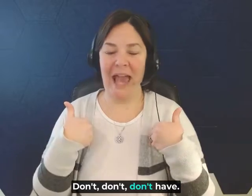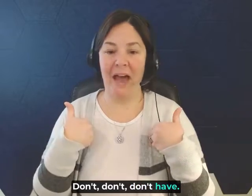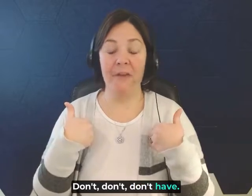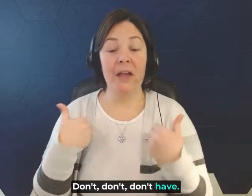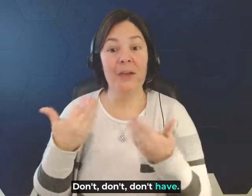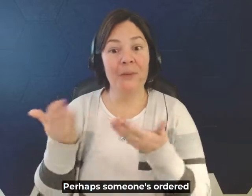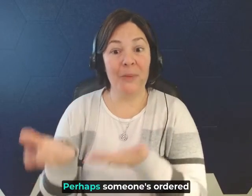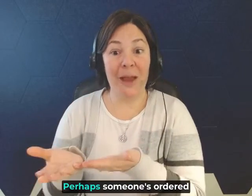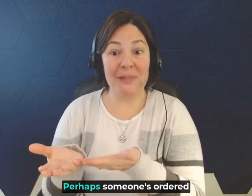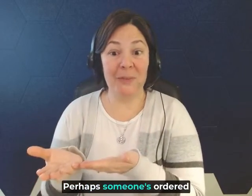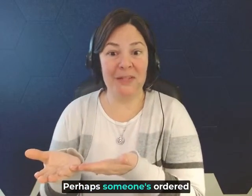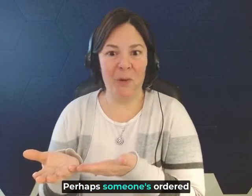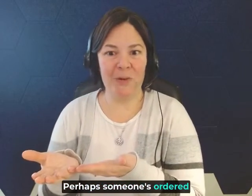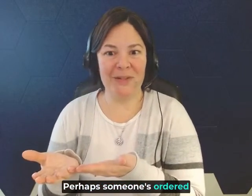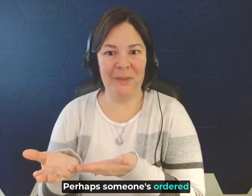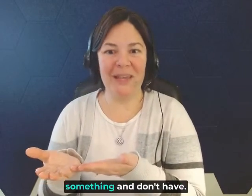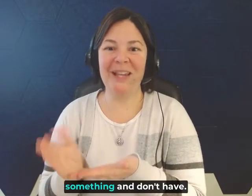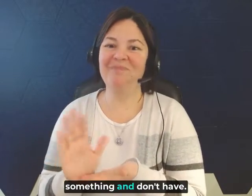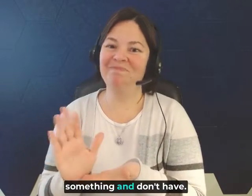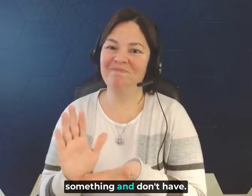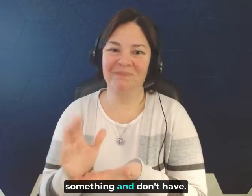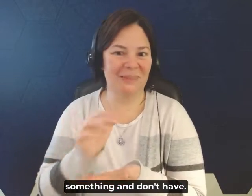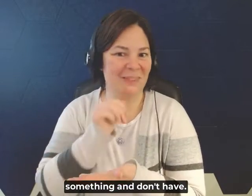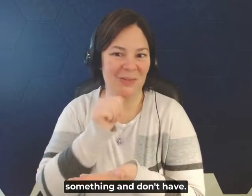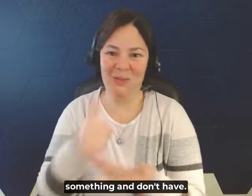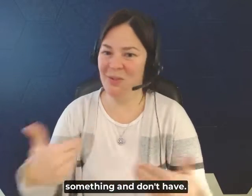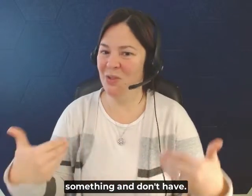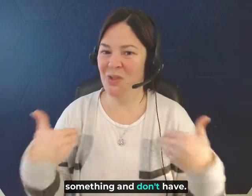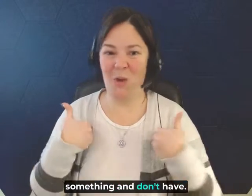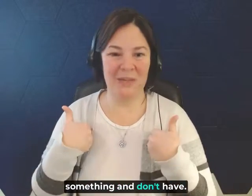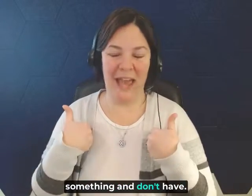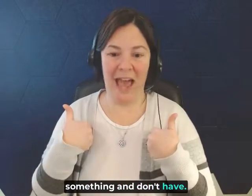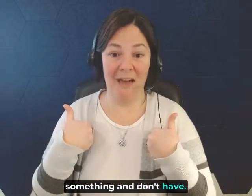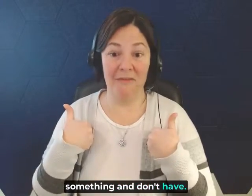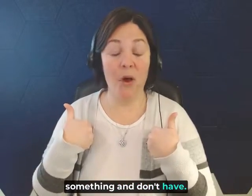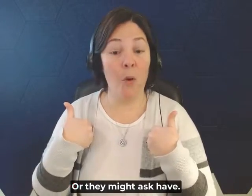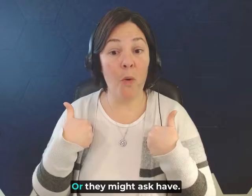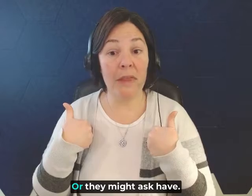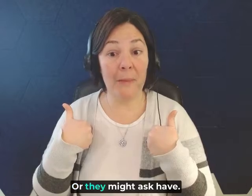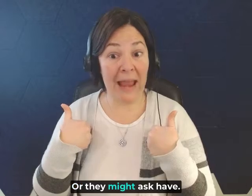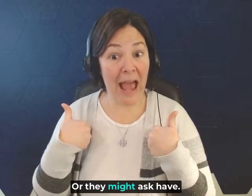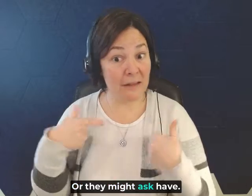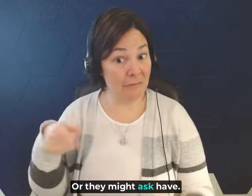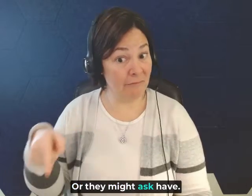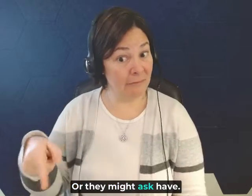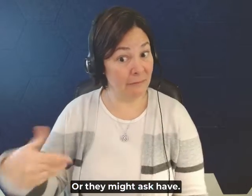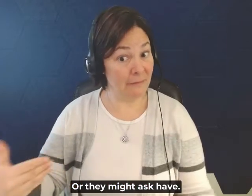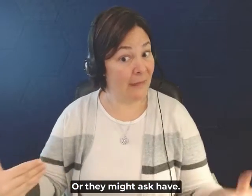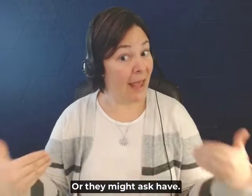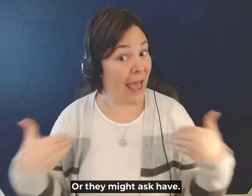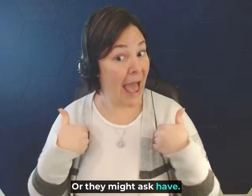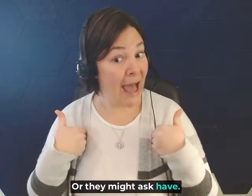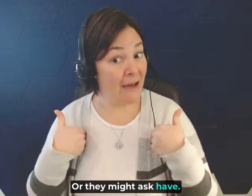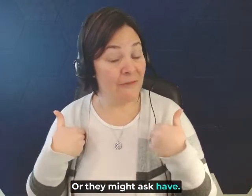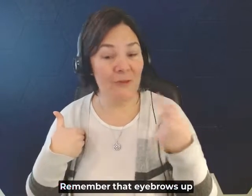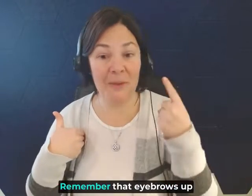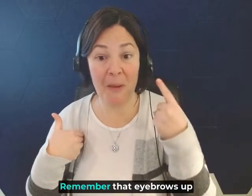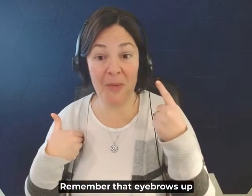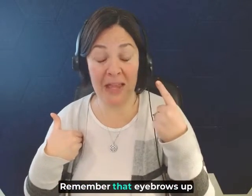have. Perhaps someone's ordered something and don't have. Or they might ask, have? Remember that